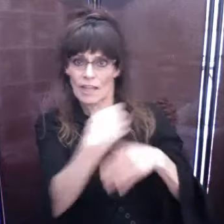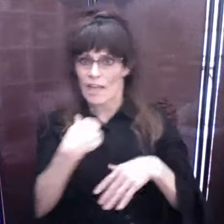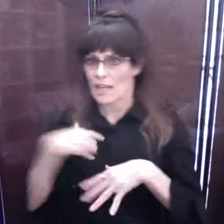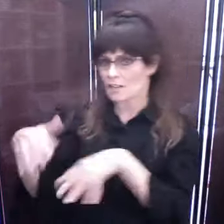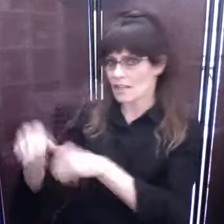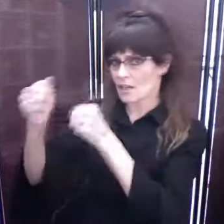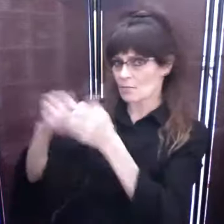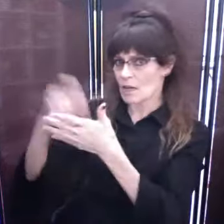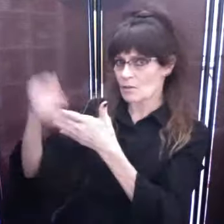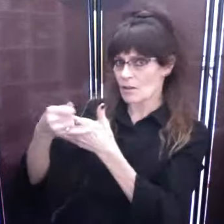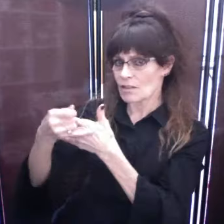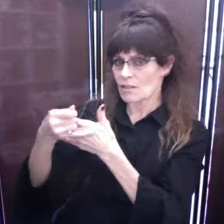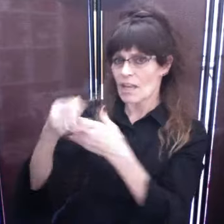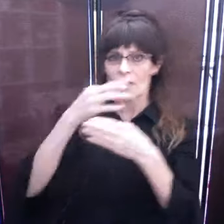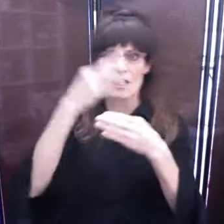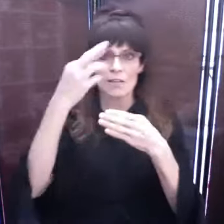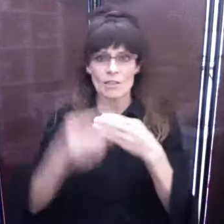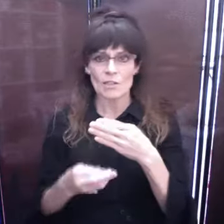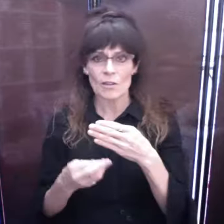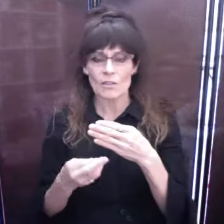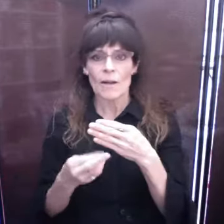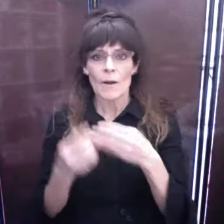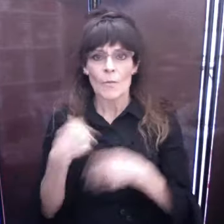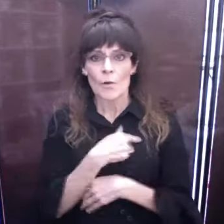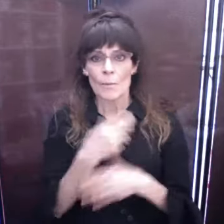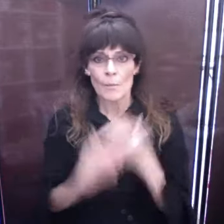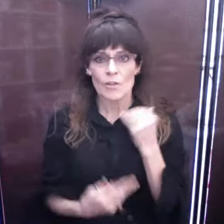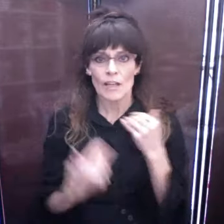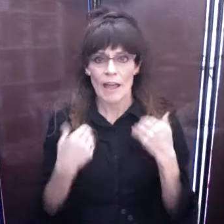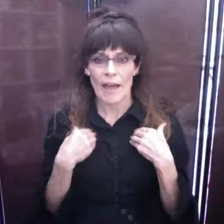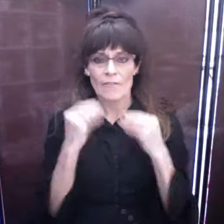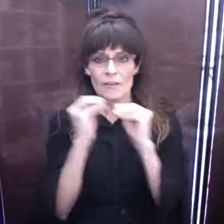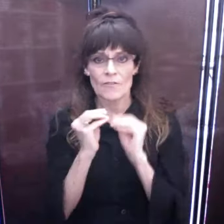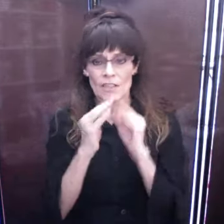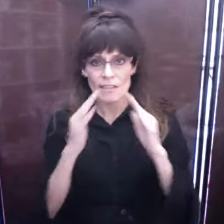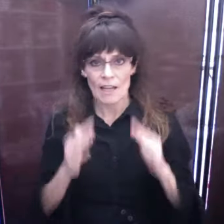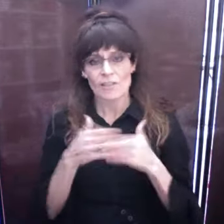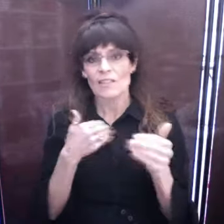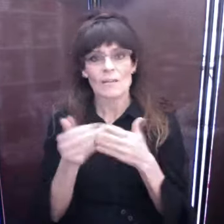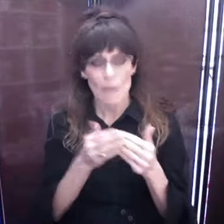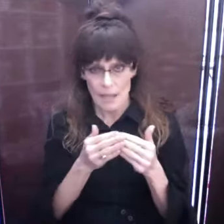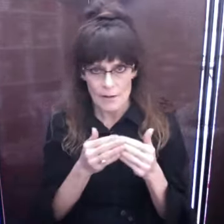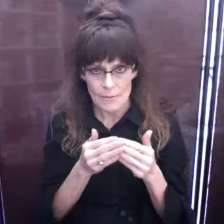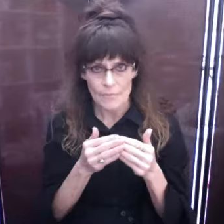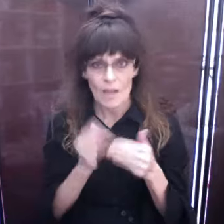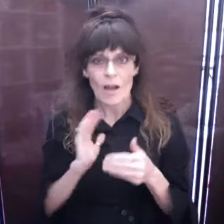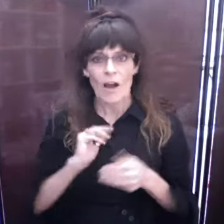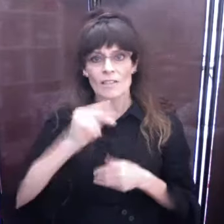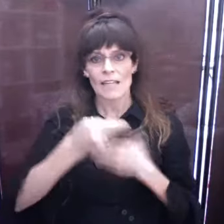we're both going to have a tiled house regardless of our belief system around that house. I think our second step works on that principle.